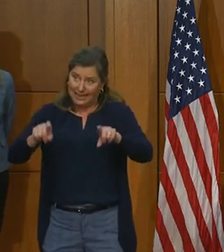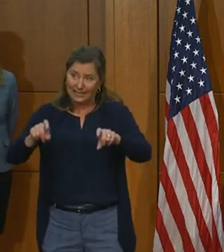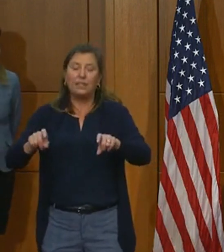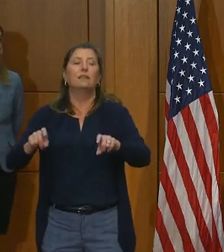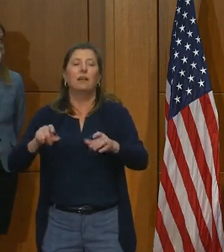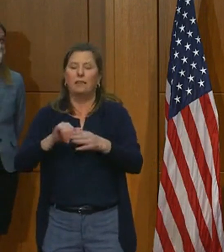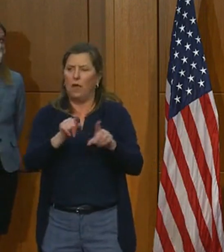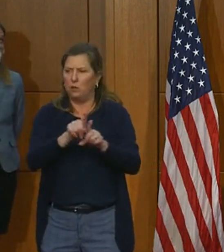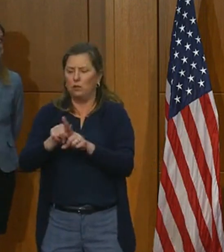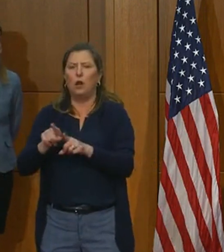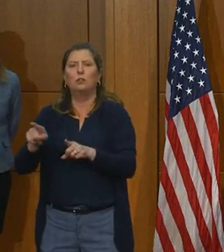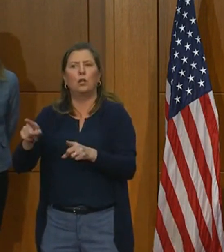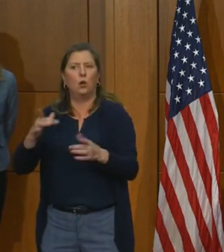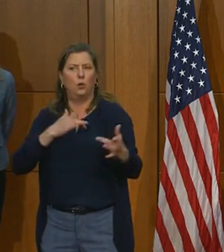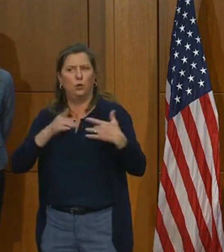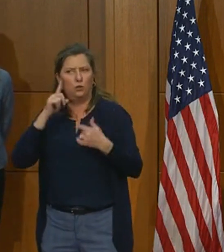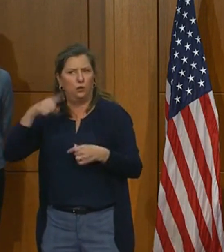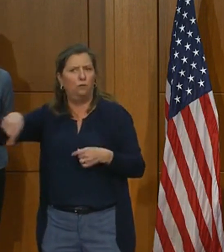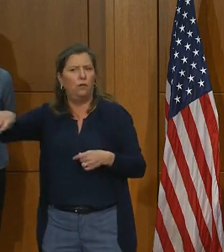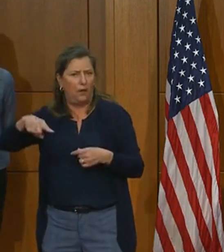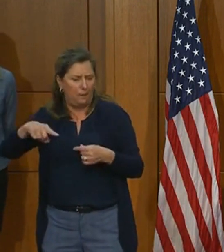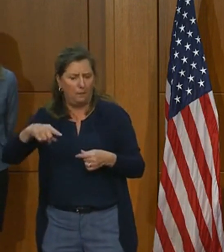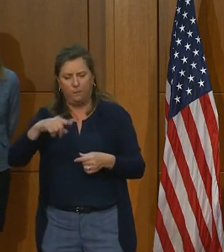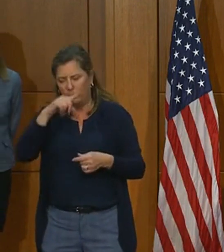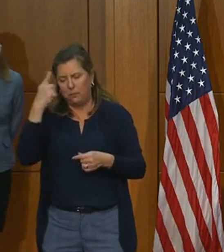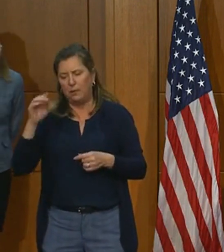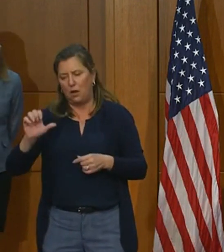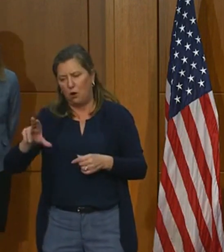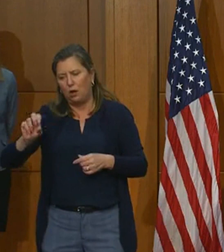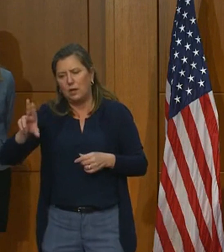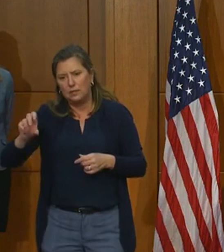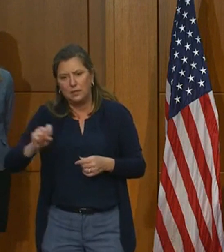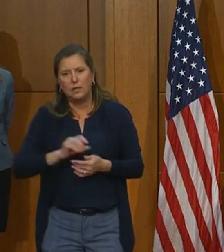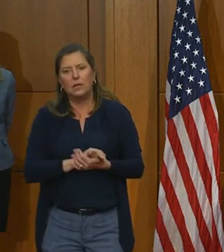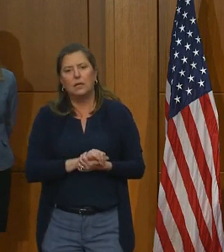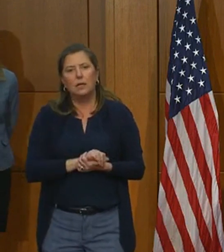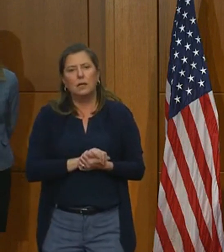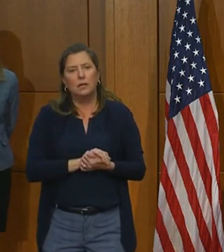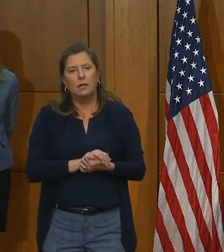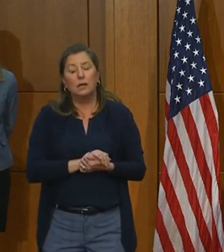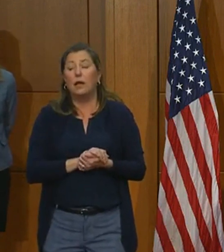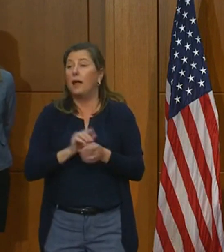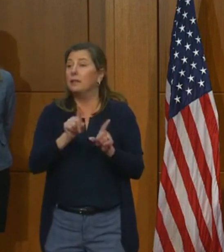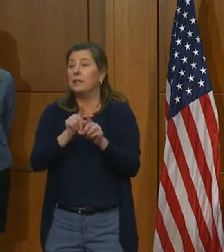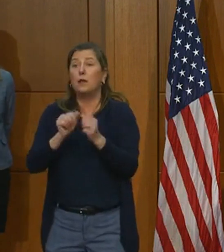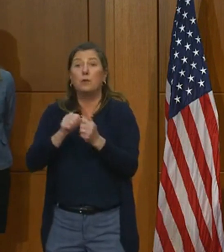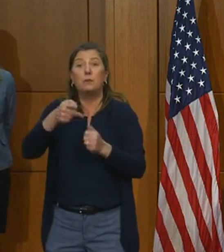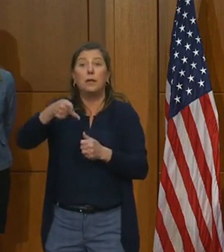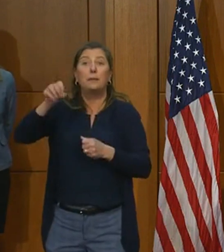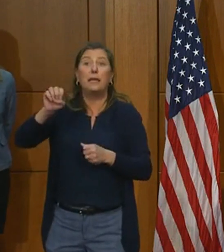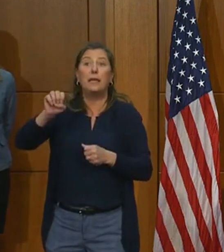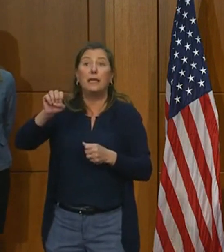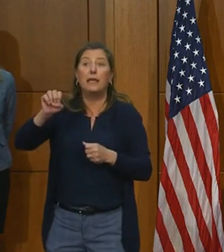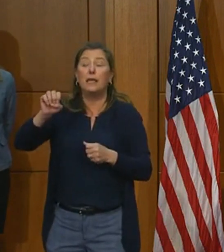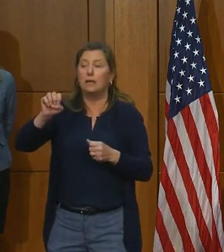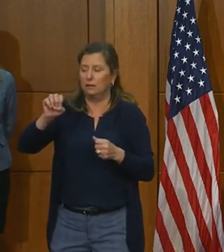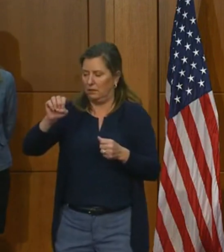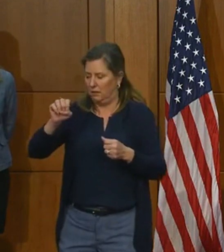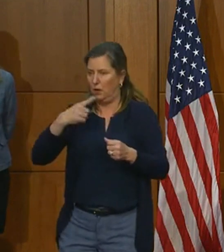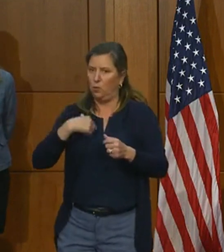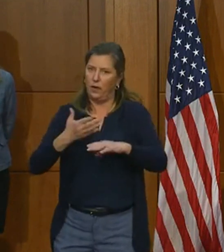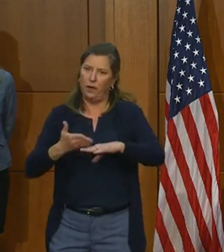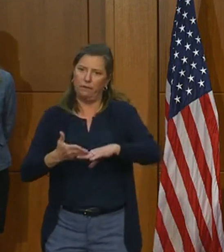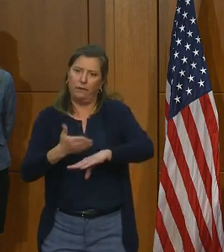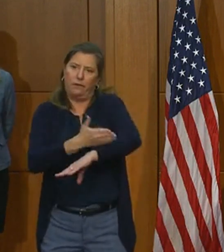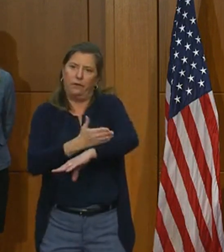was also something that was very important to the Black Caucus. And just as we've done with the PPE, we have ramped up our